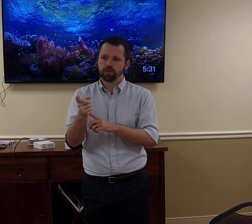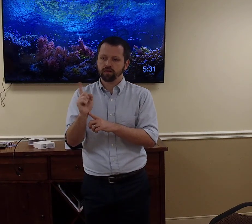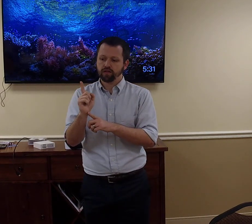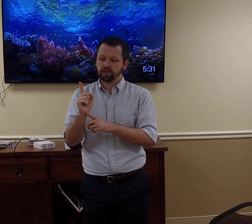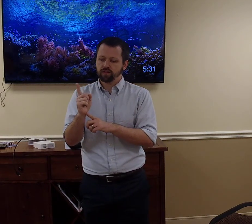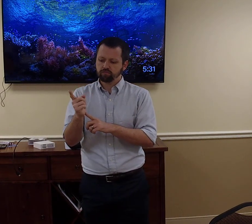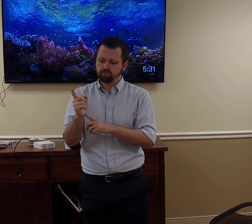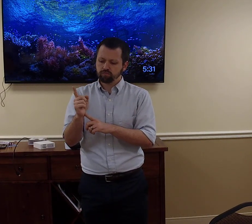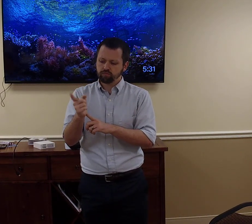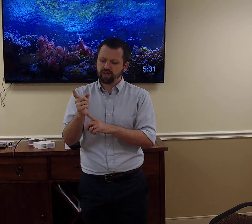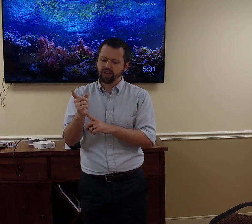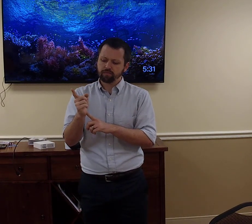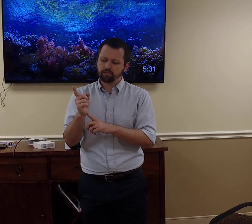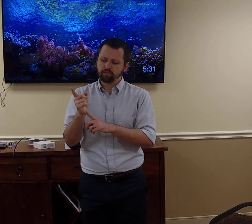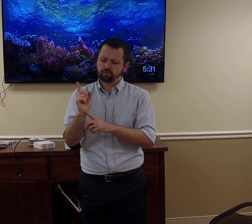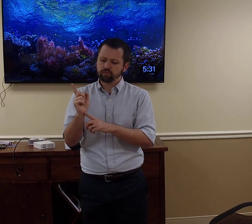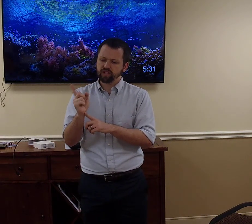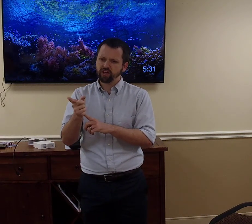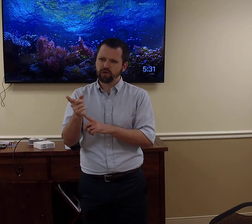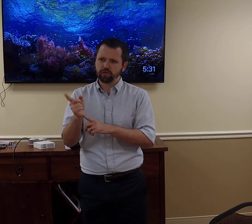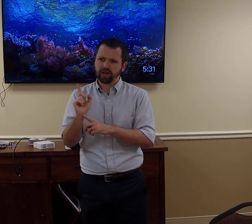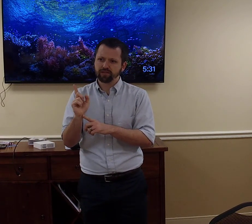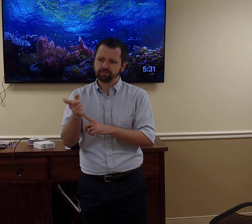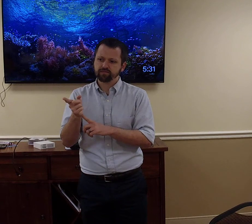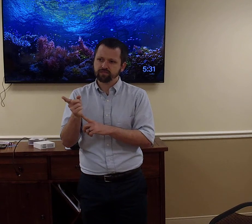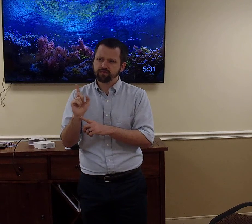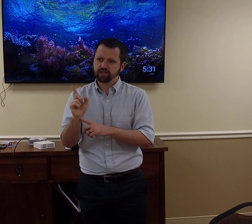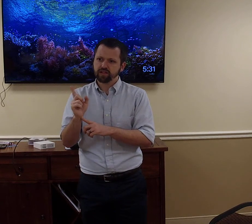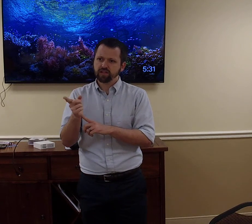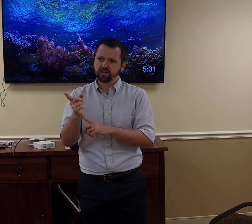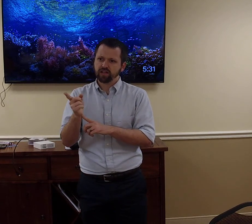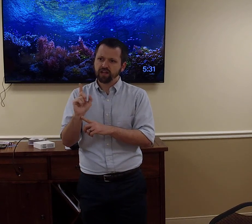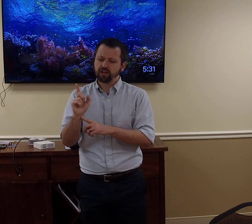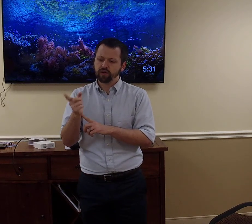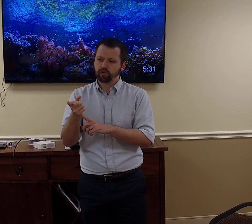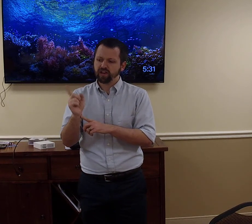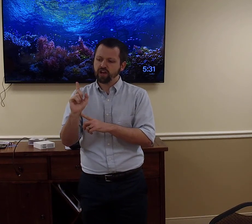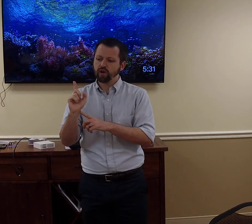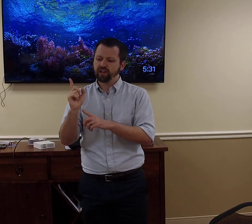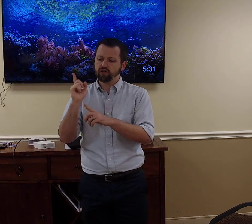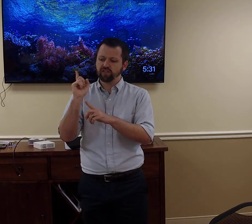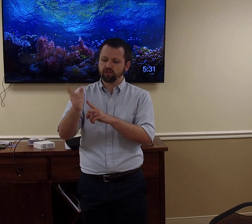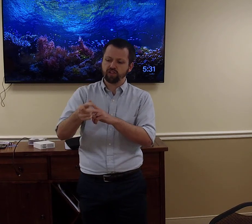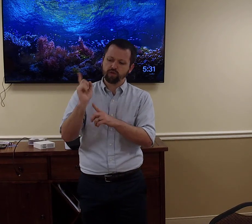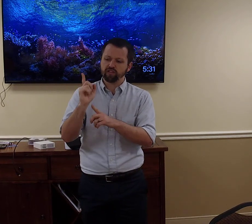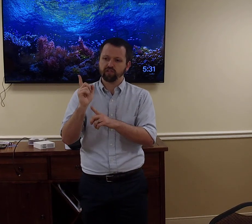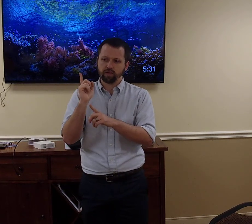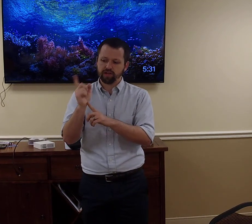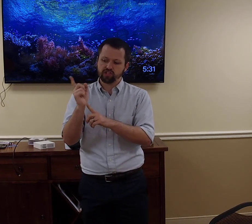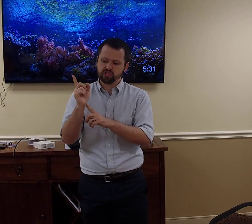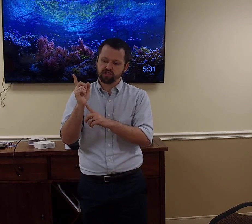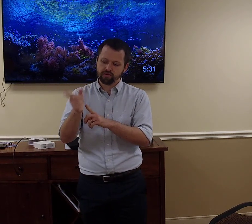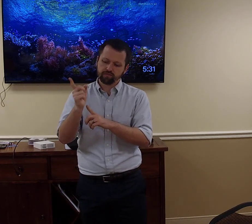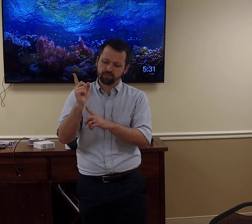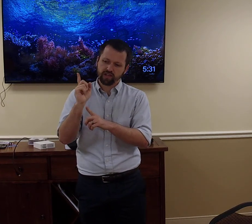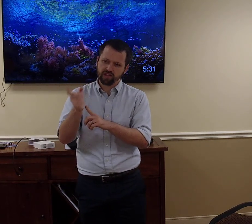you? Yeah. It can go either way. This kind of looks like it's going out. It can go either way. No, it goes either this way or this way, but it's just to like this